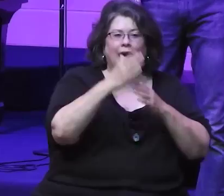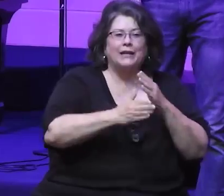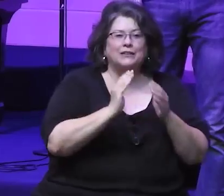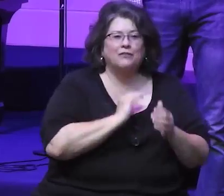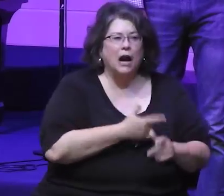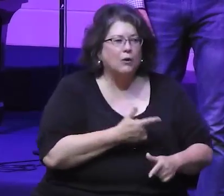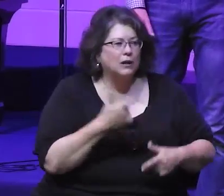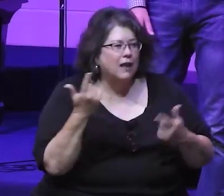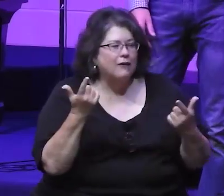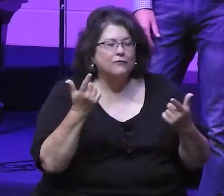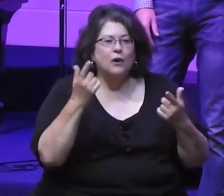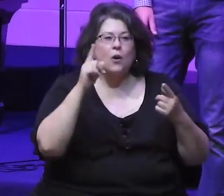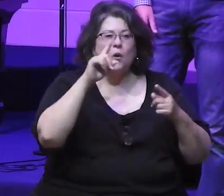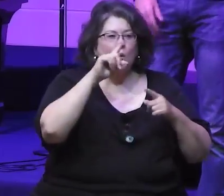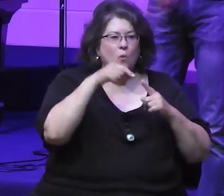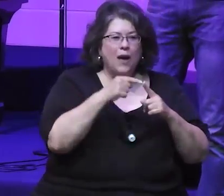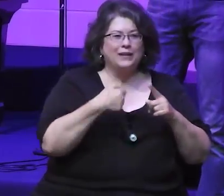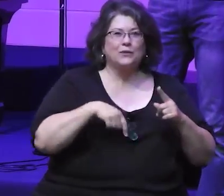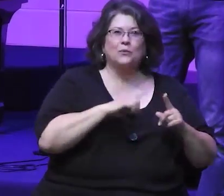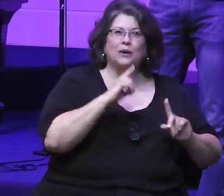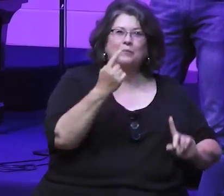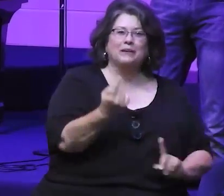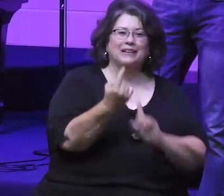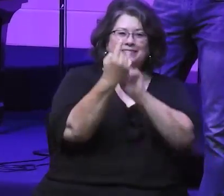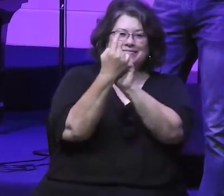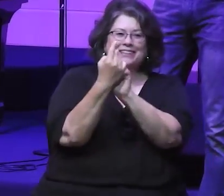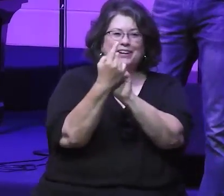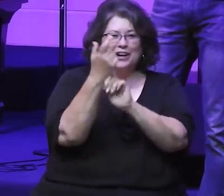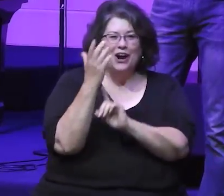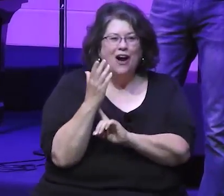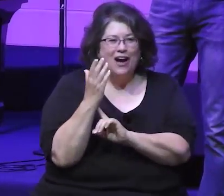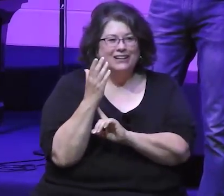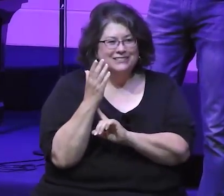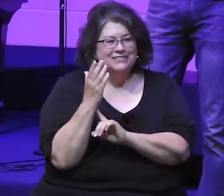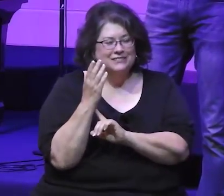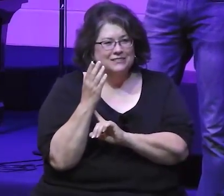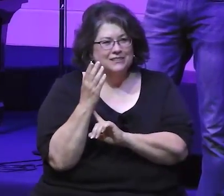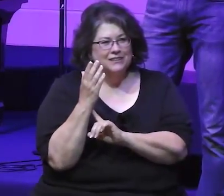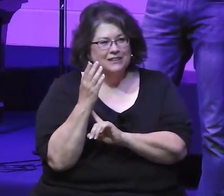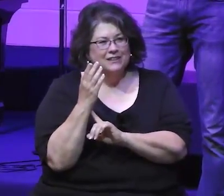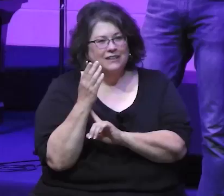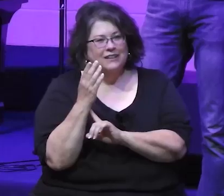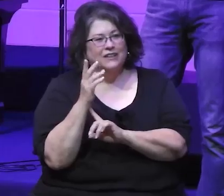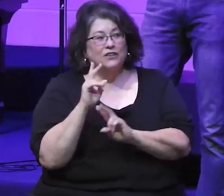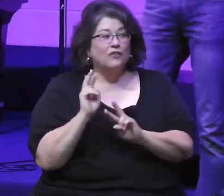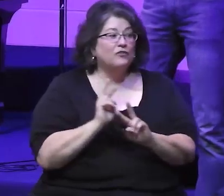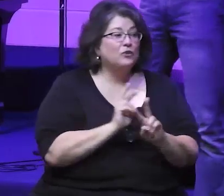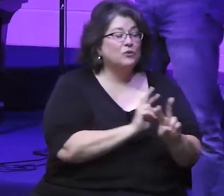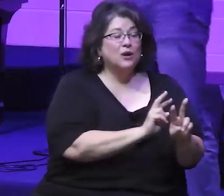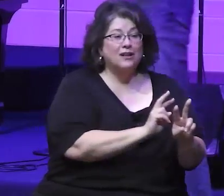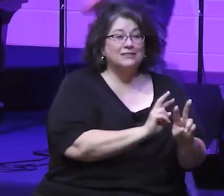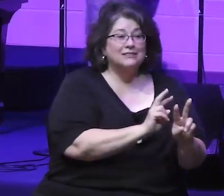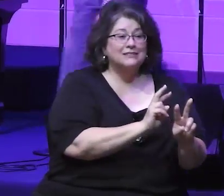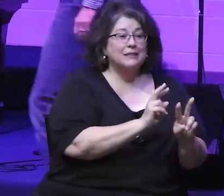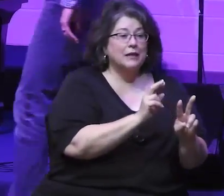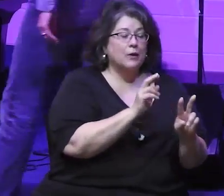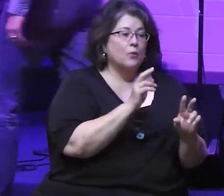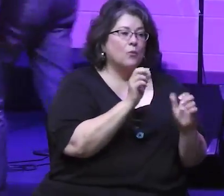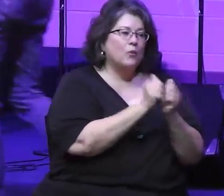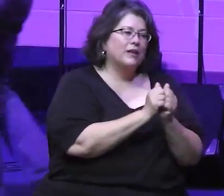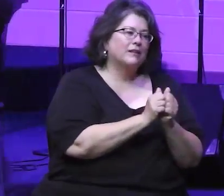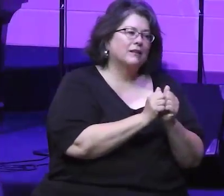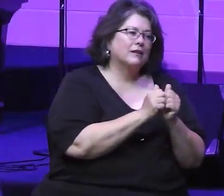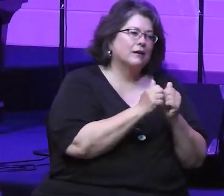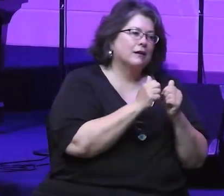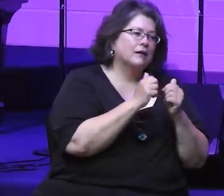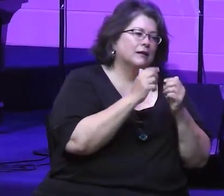such a well-invested life. Those are the funerals where there are tears of happiness and sadness. Or